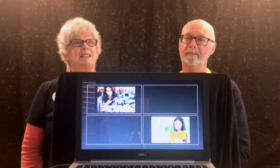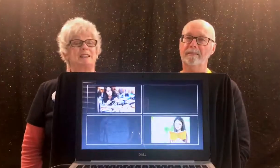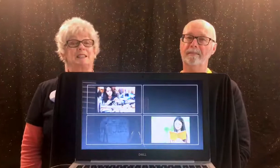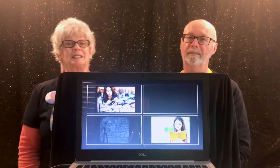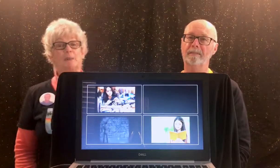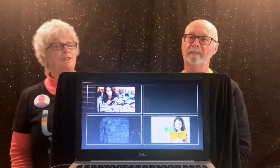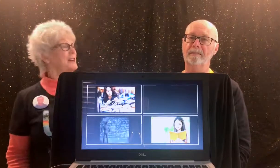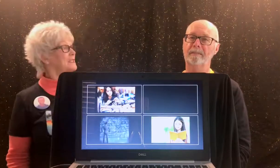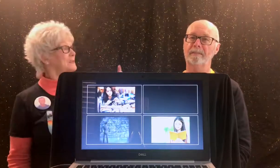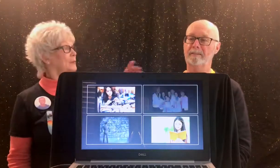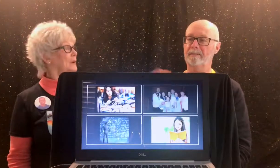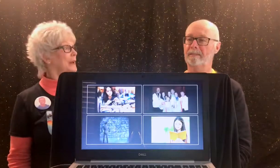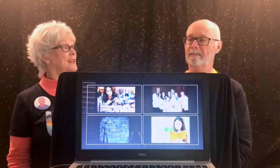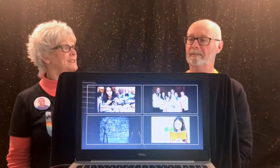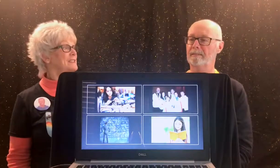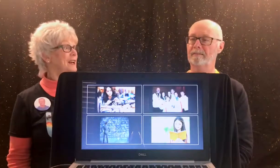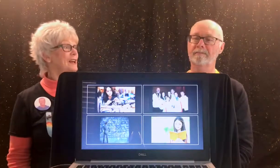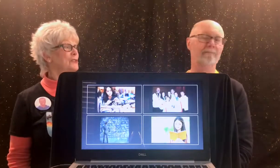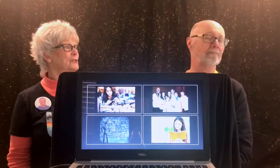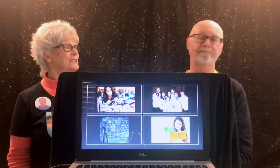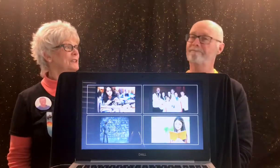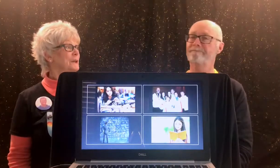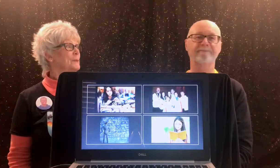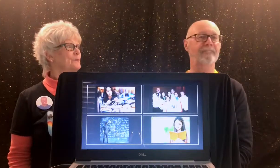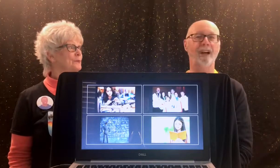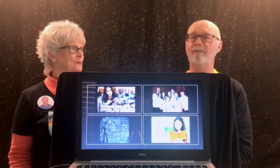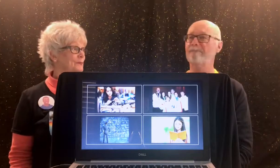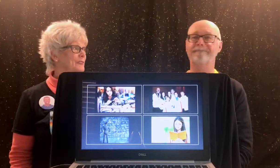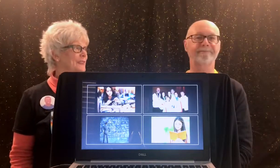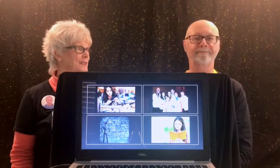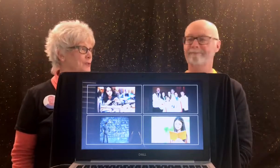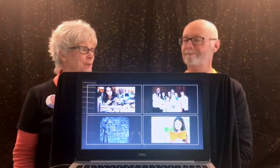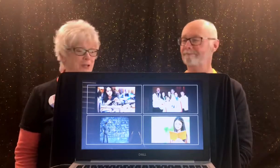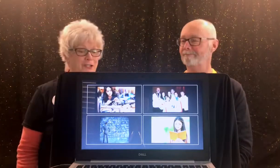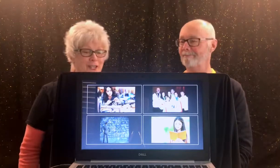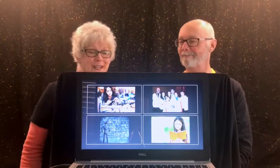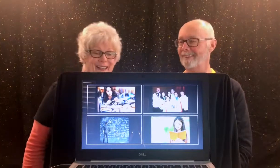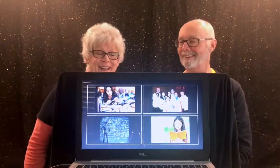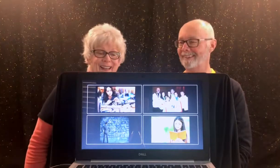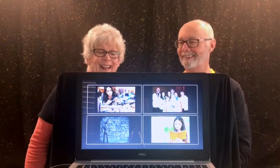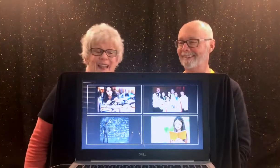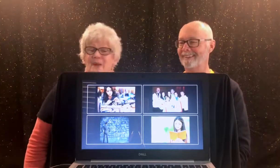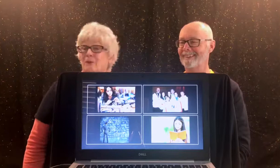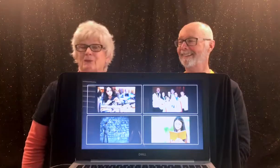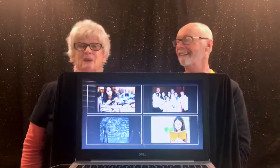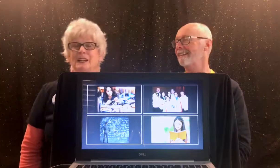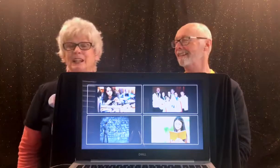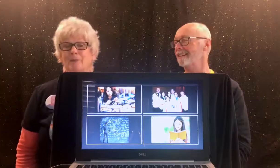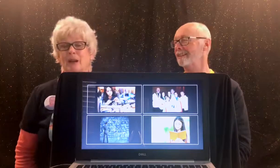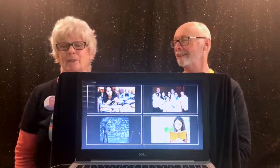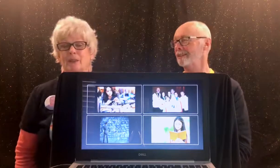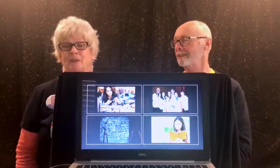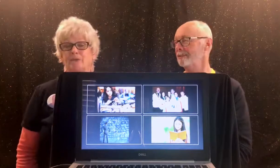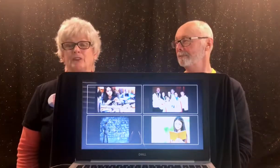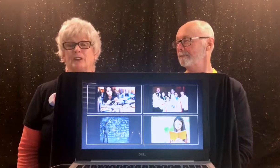to some of us, whereas others, No. not so much. Reading might be a